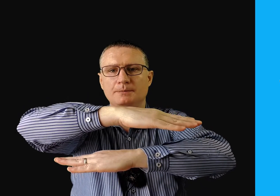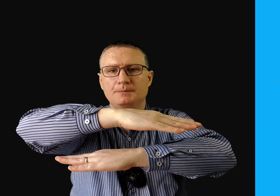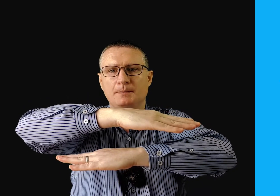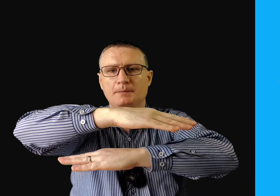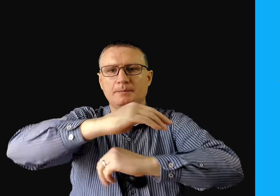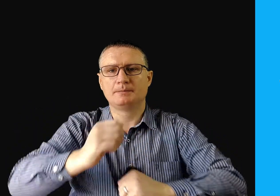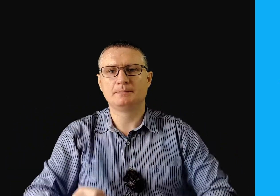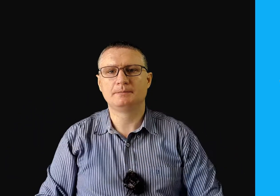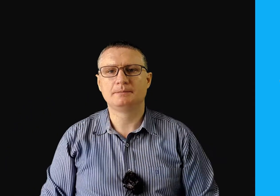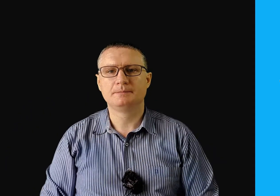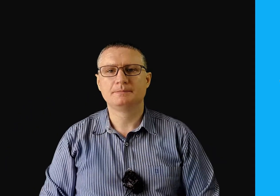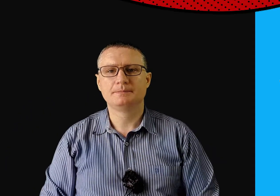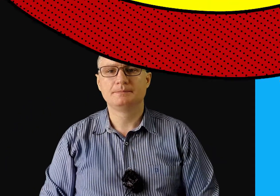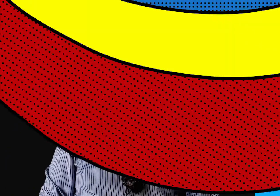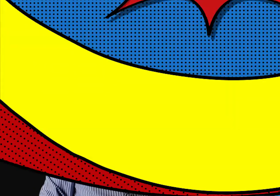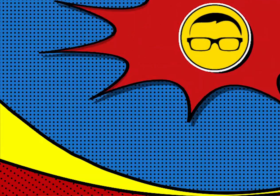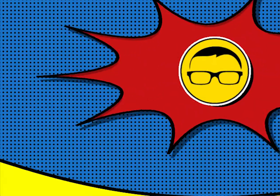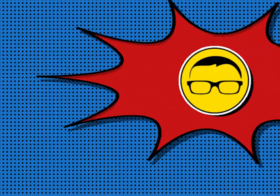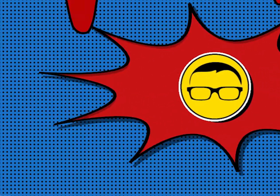Table.